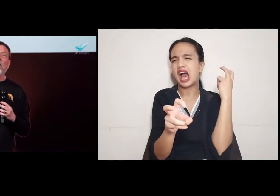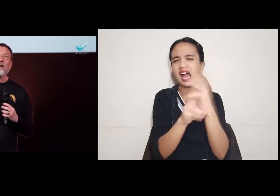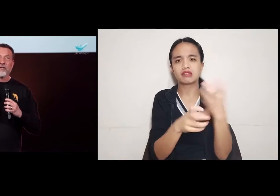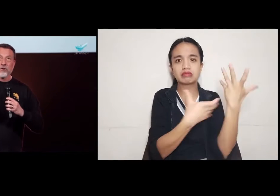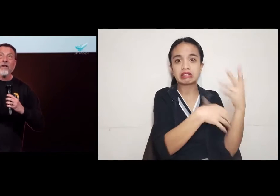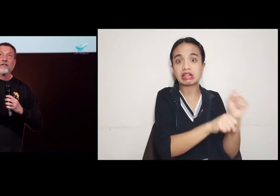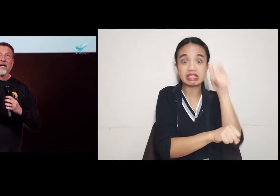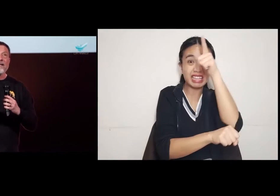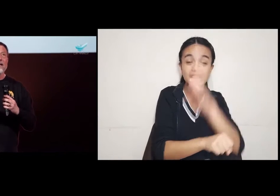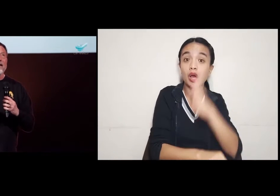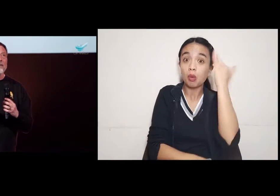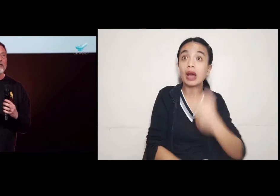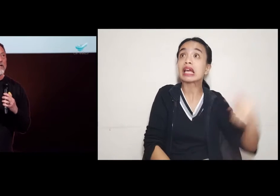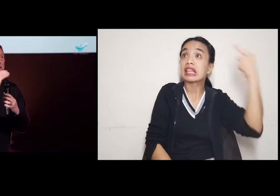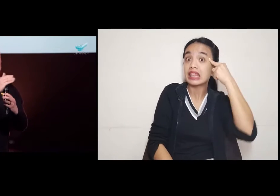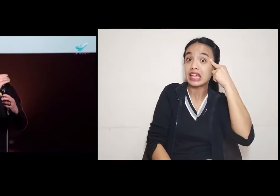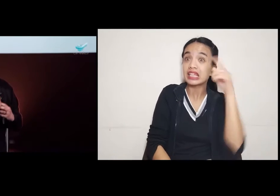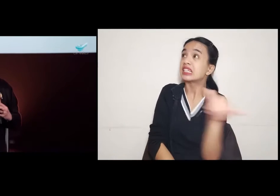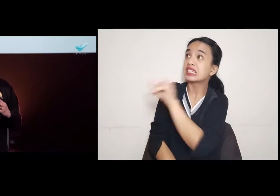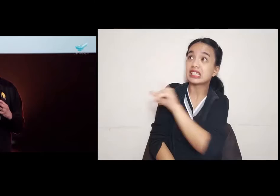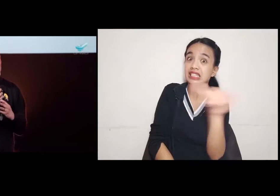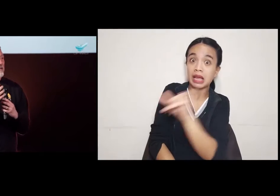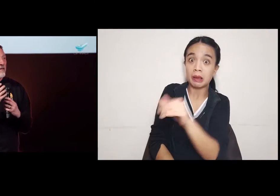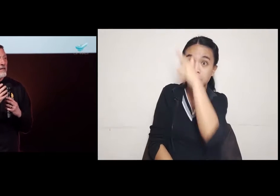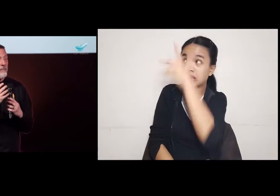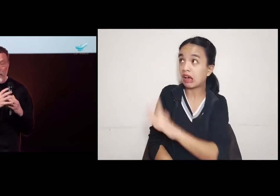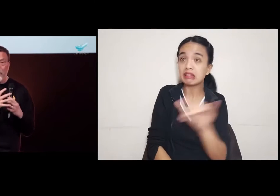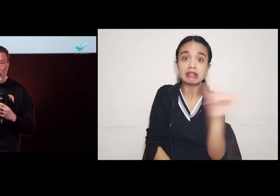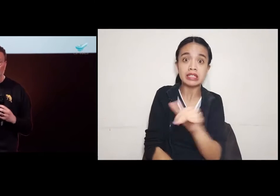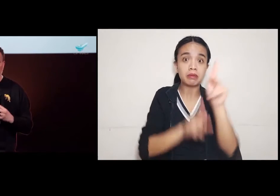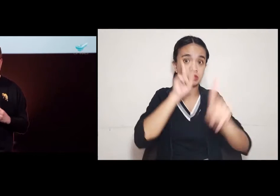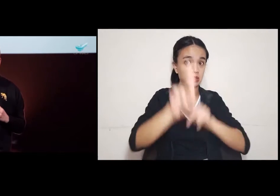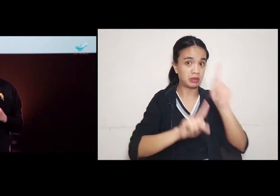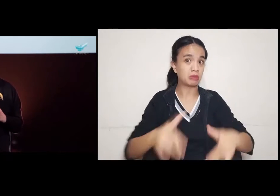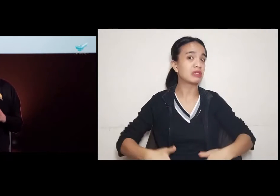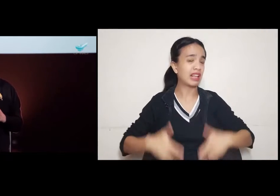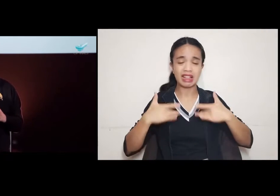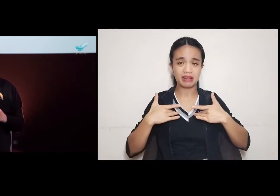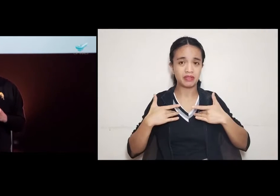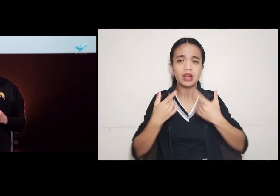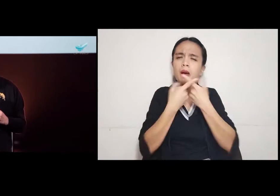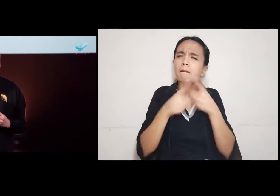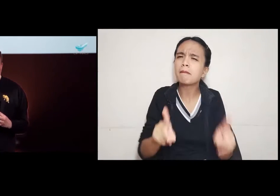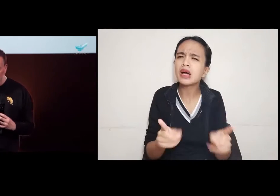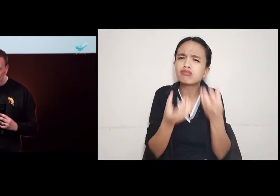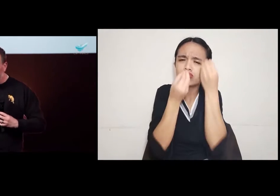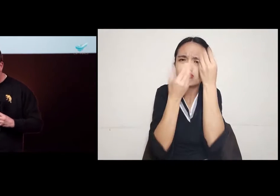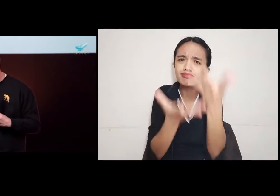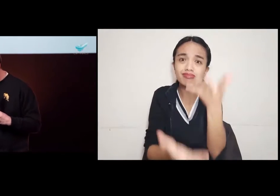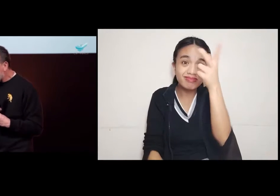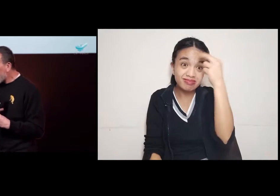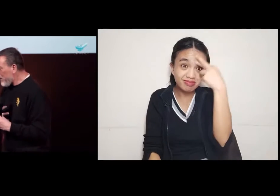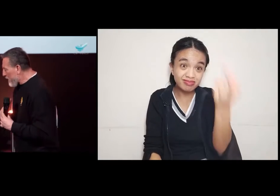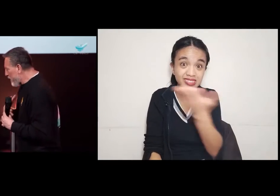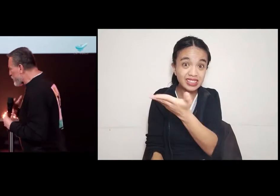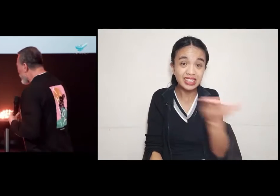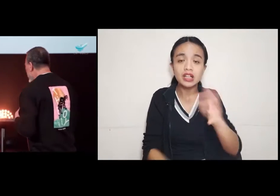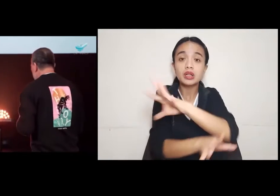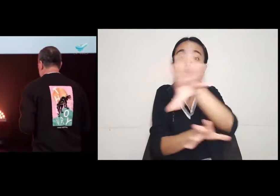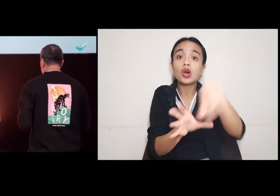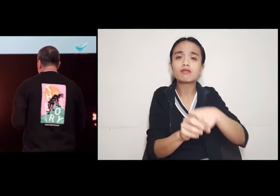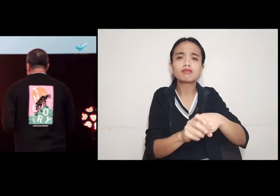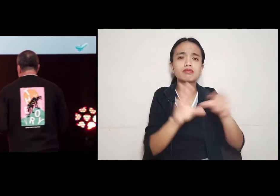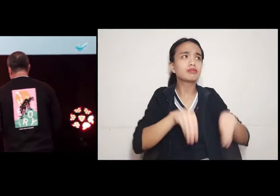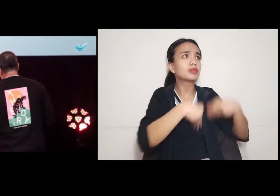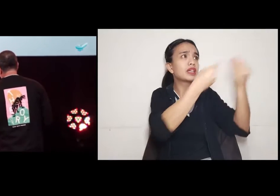And so it's hard to trust God because we think that God is like the people in our lives. But I want you to realize that a part of the